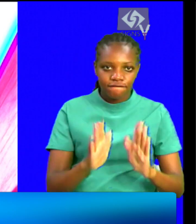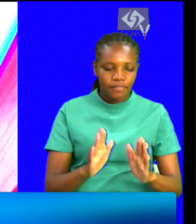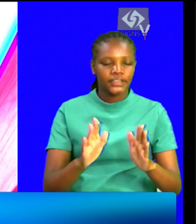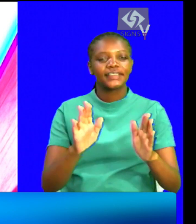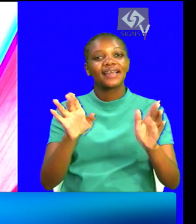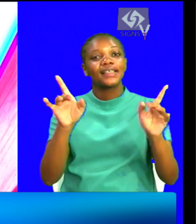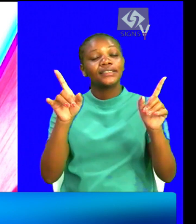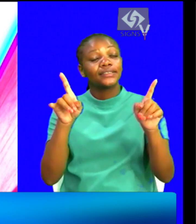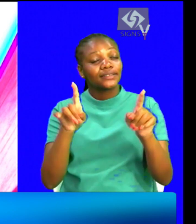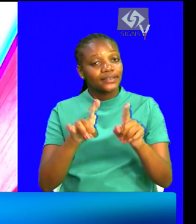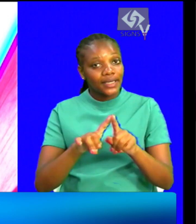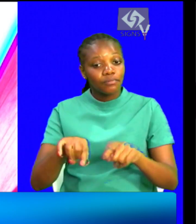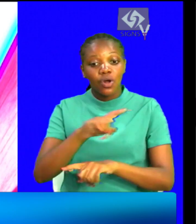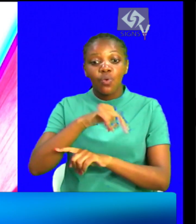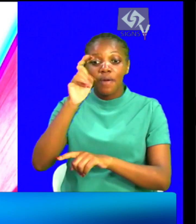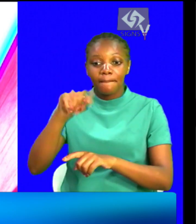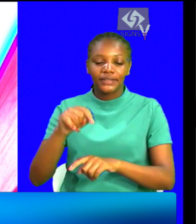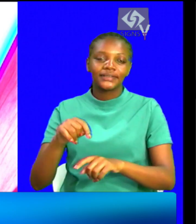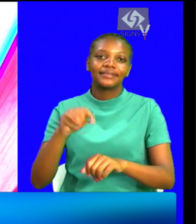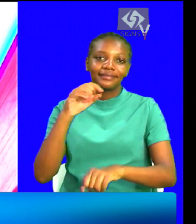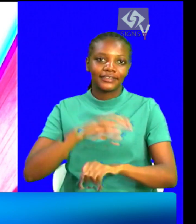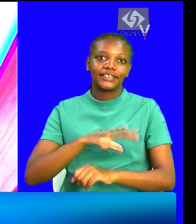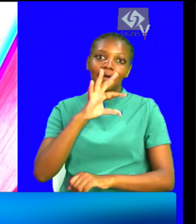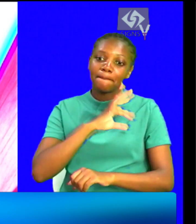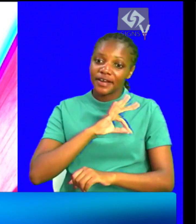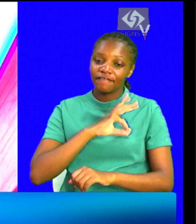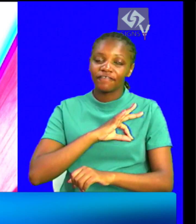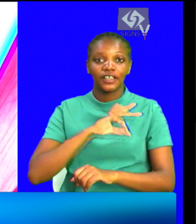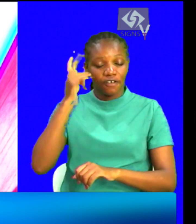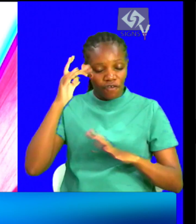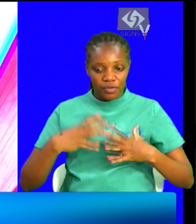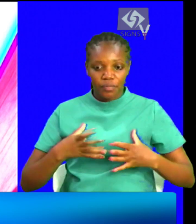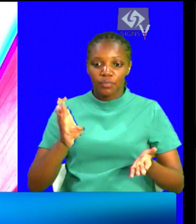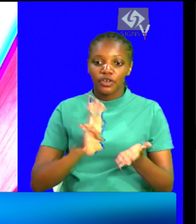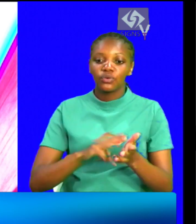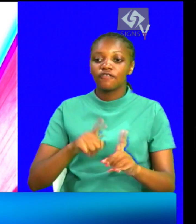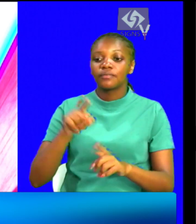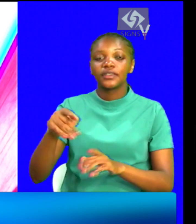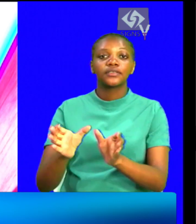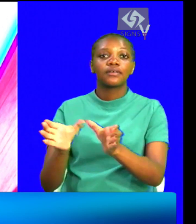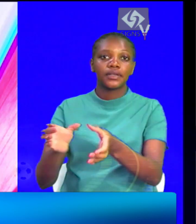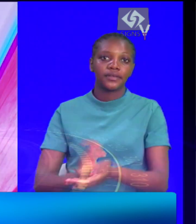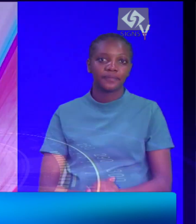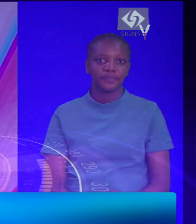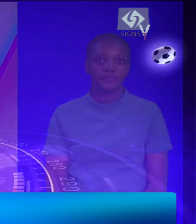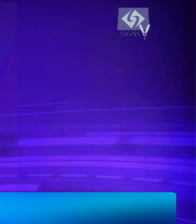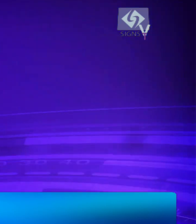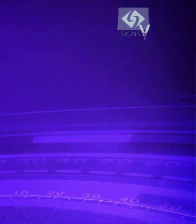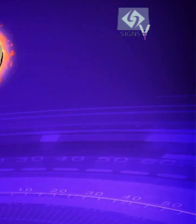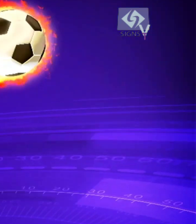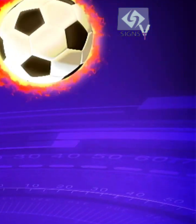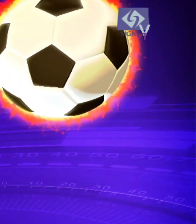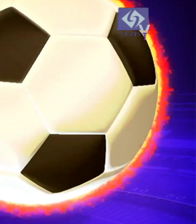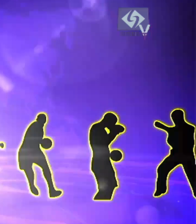the farmers, na vile vile lazima tuanze kupata pesa ya wananchi wa Migori kutoka hii kampuni.